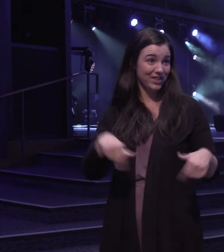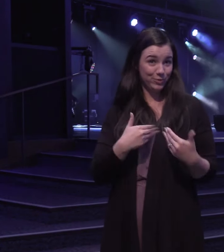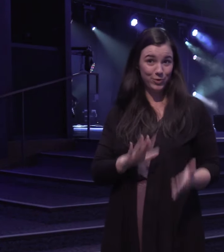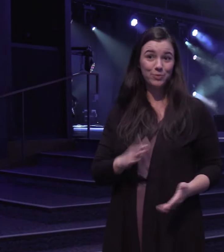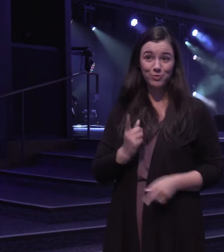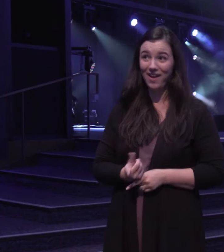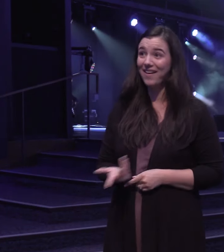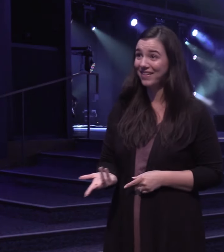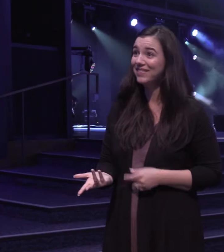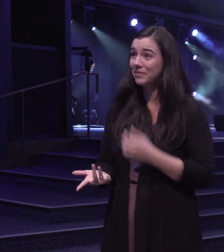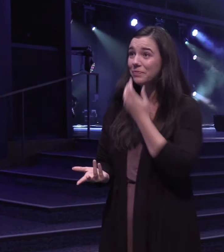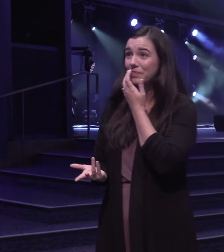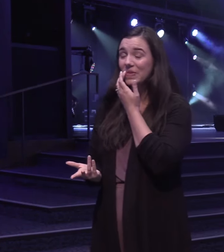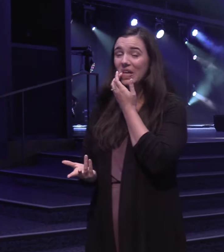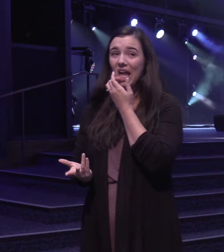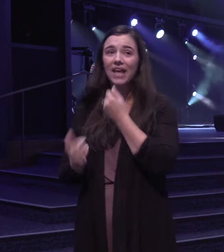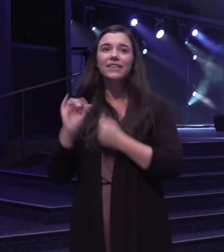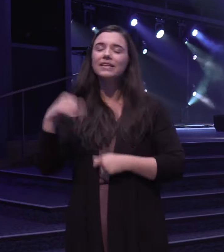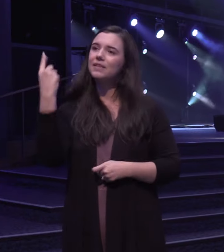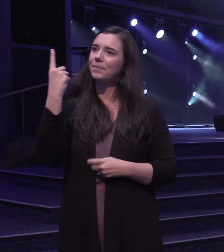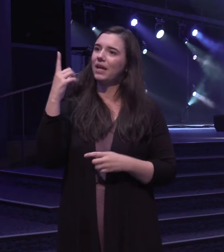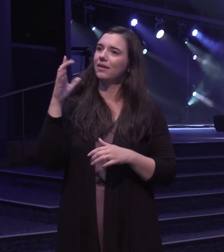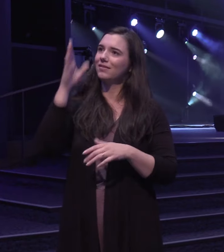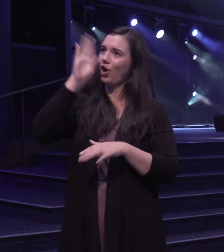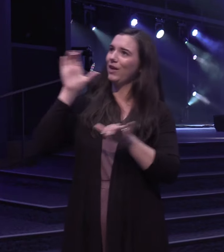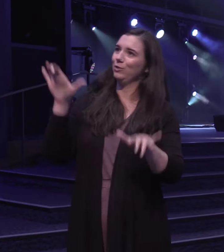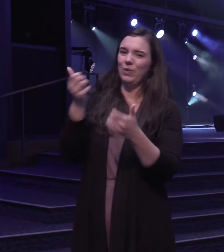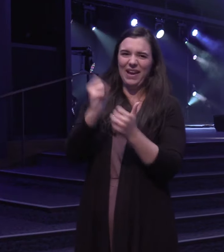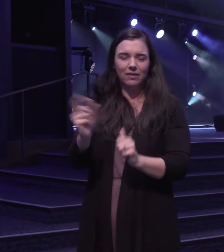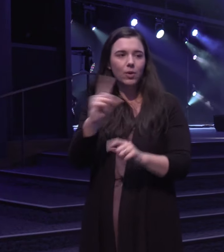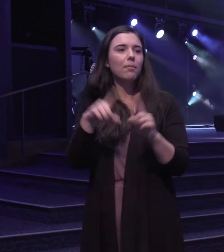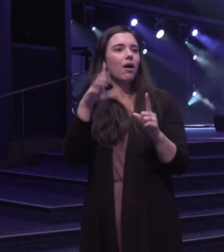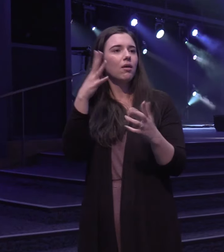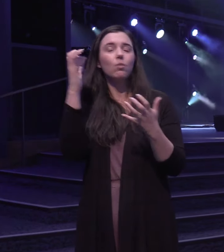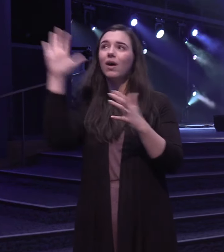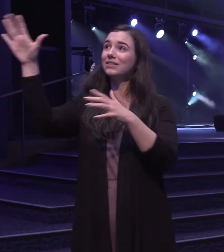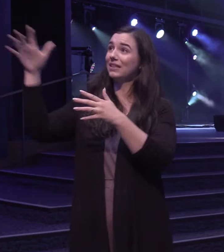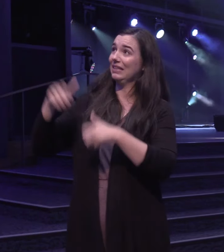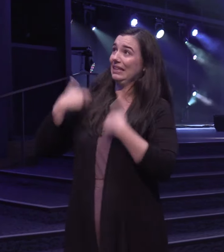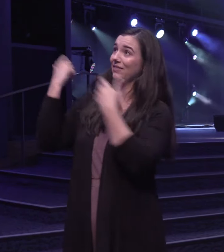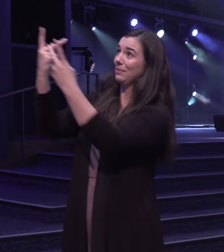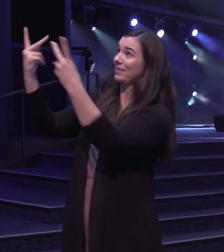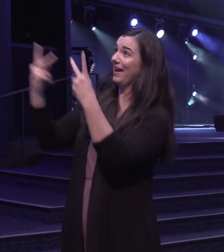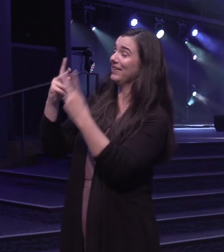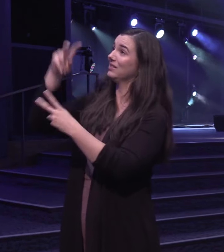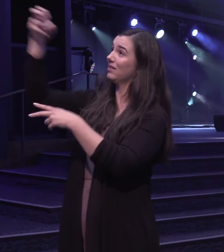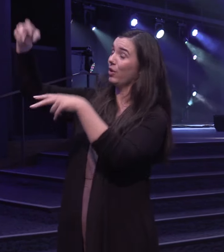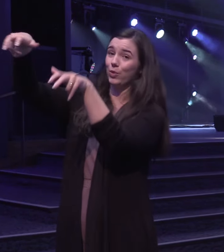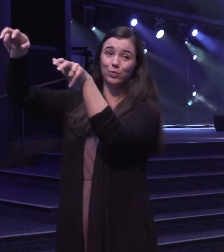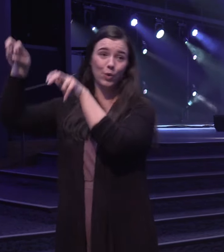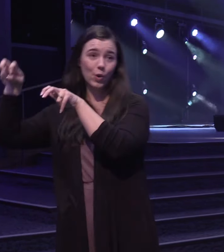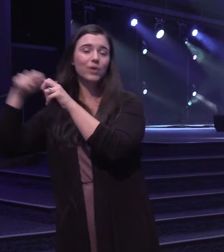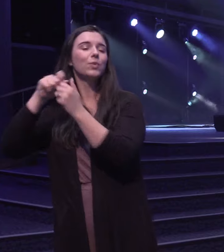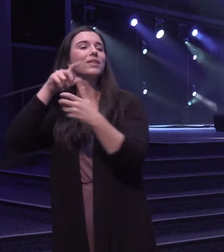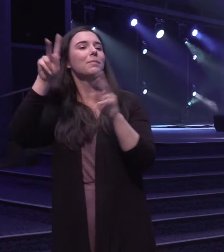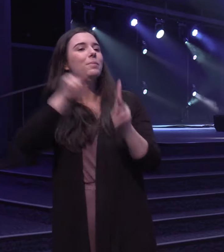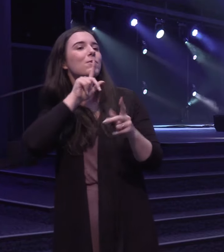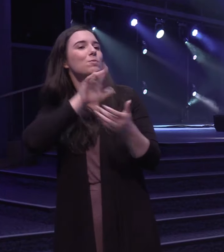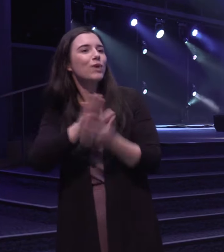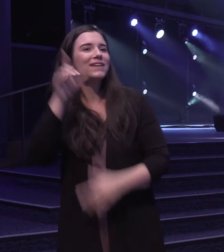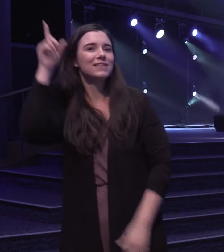room? It's not that God isn't everywhere, but he loves to take his dwelling place or sit on his throne when his people praise